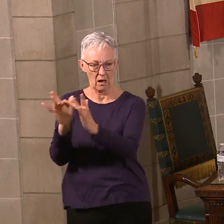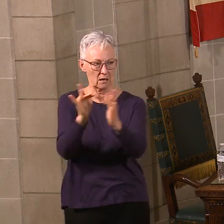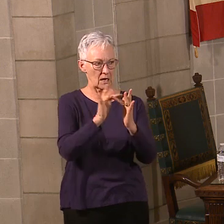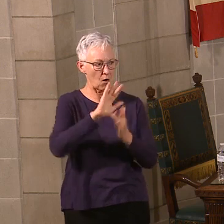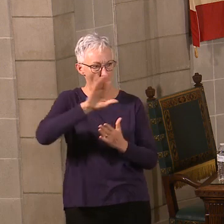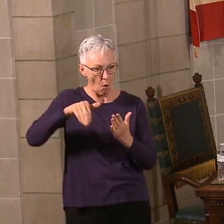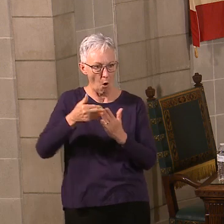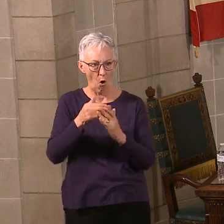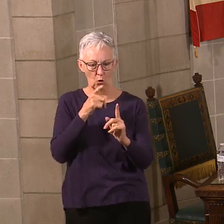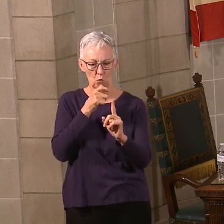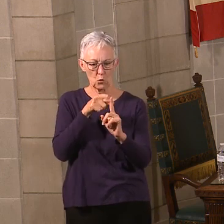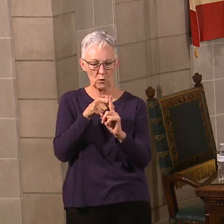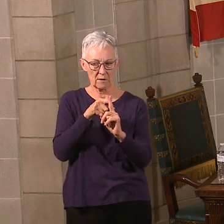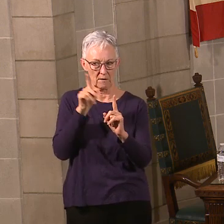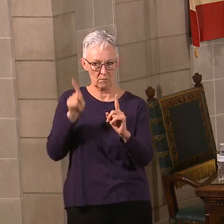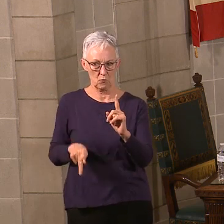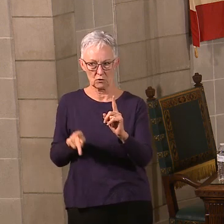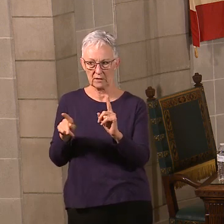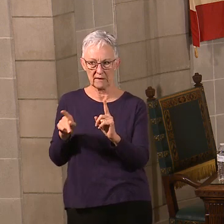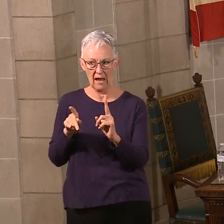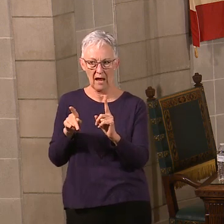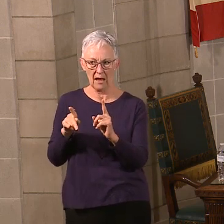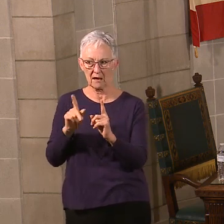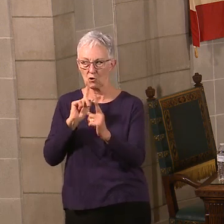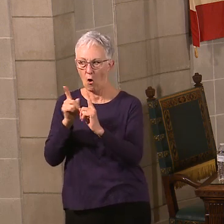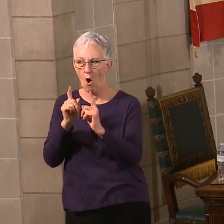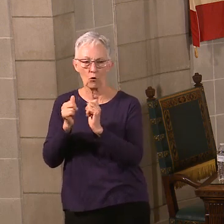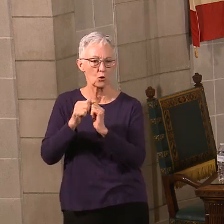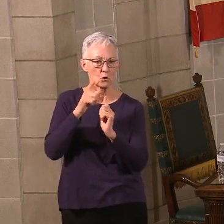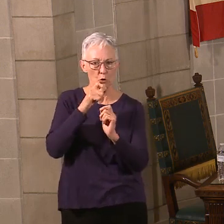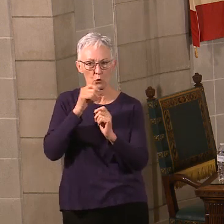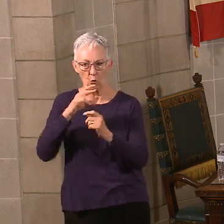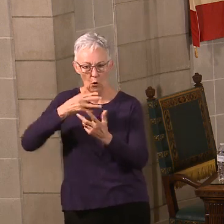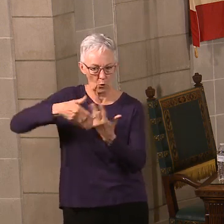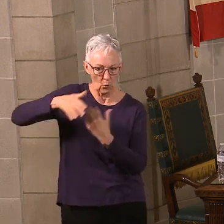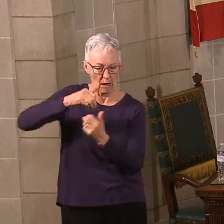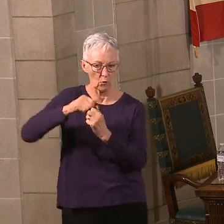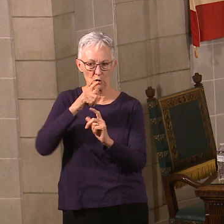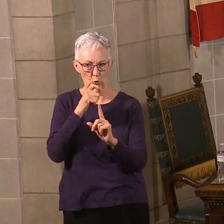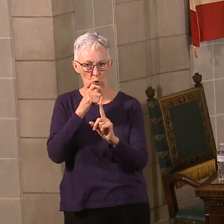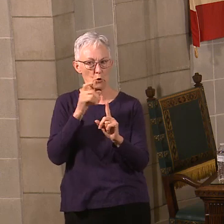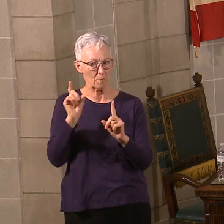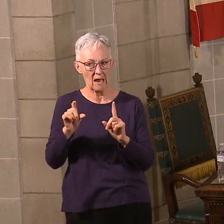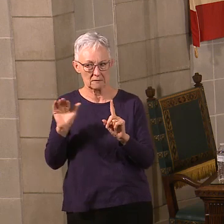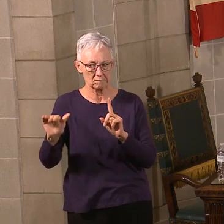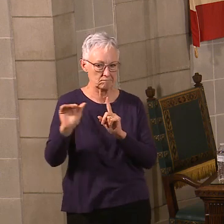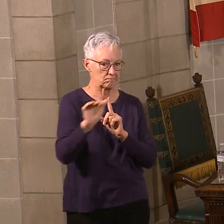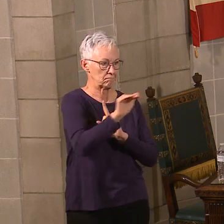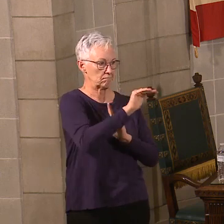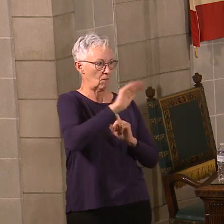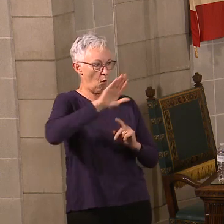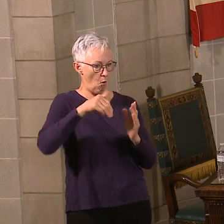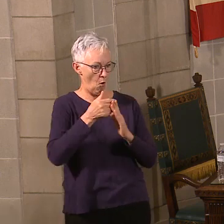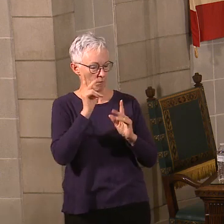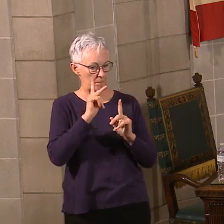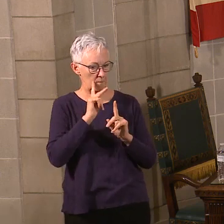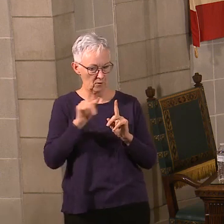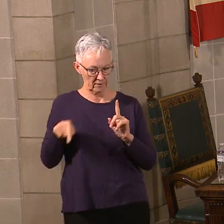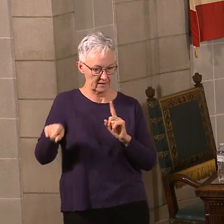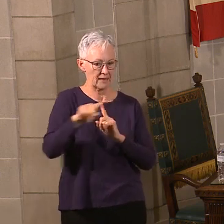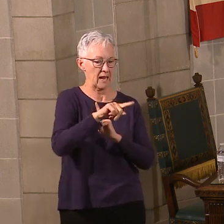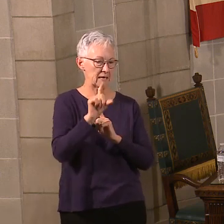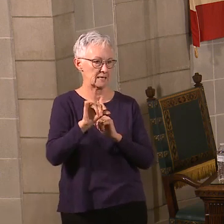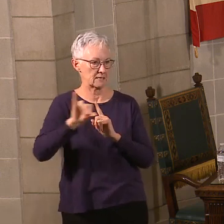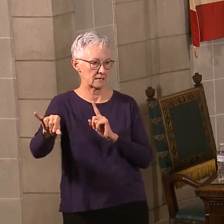an important step, again, in controlling the spread of this. And then finally, we're going to continue to do more communication, especially thinking